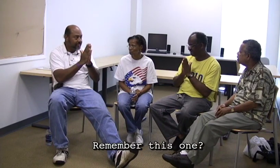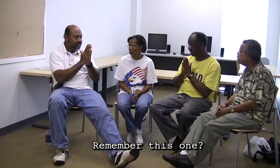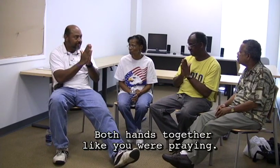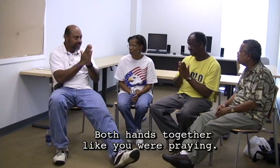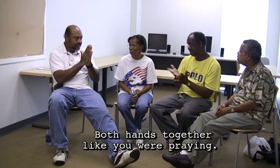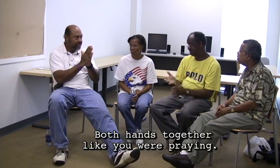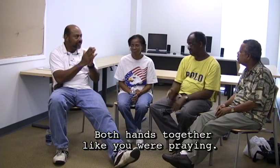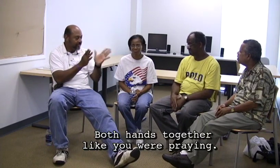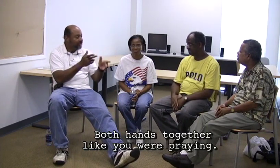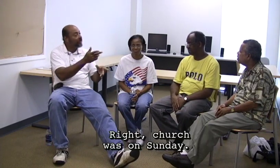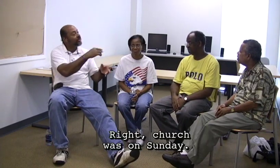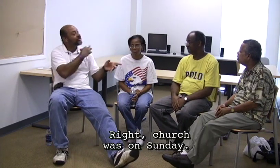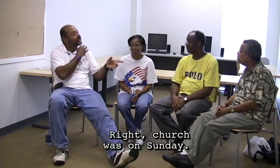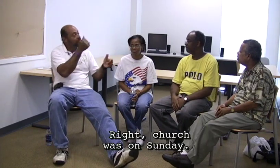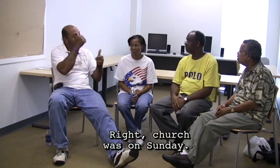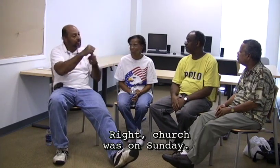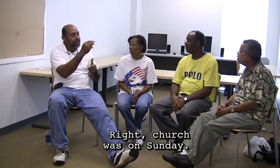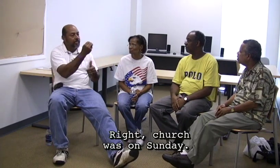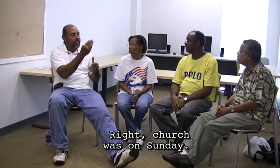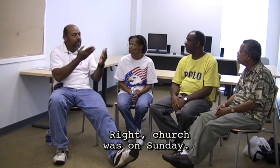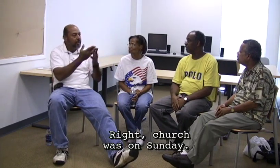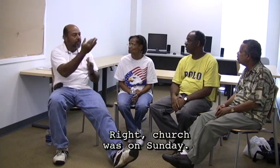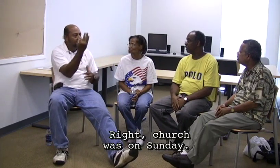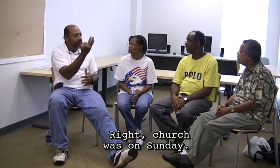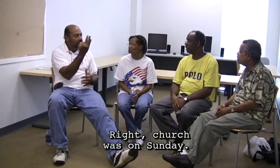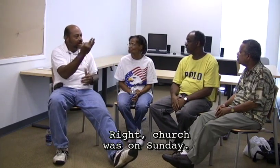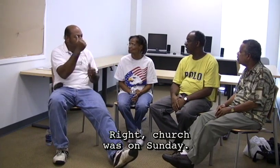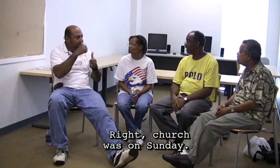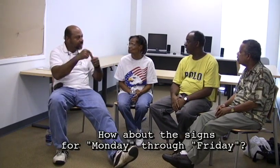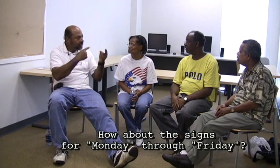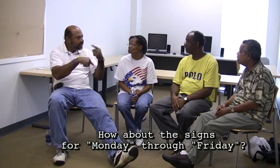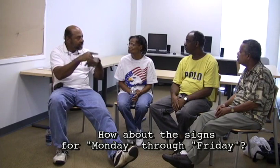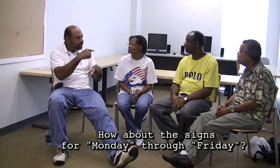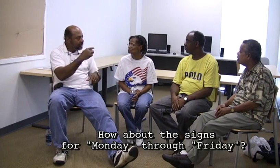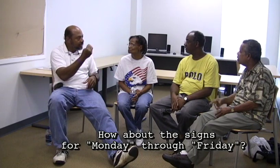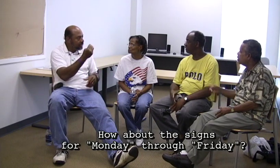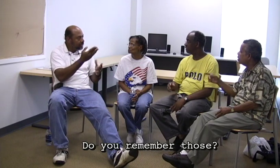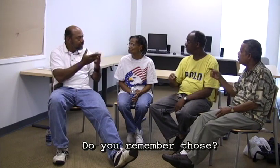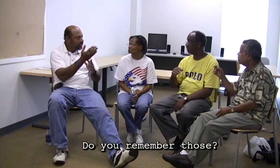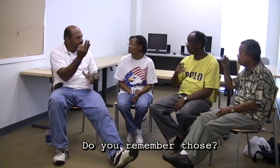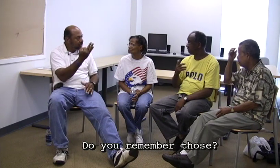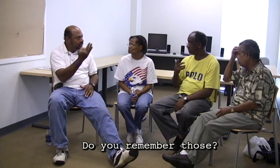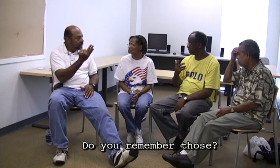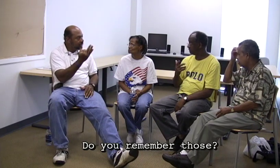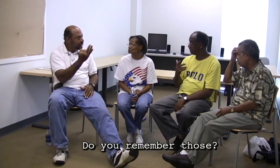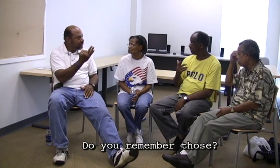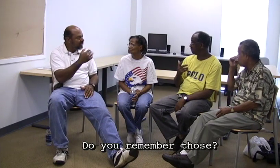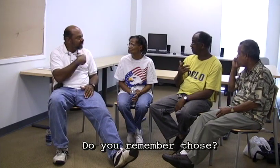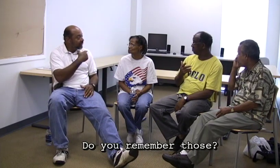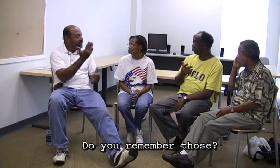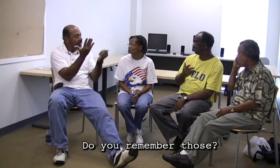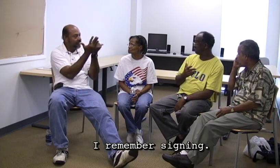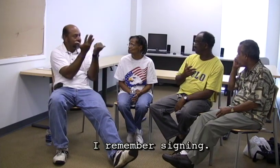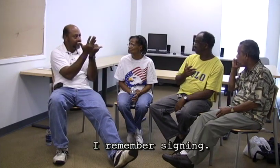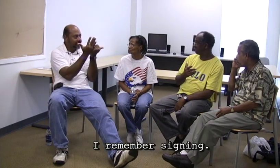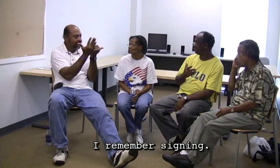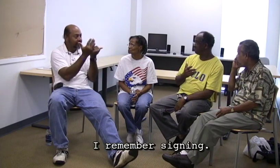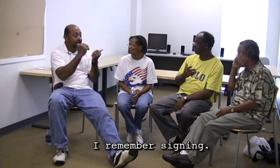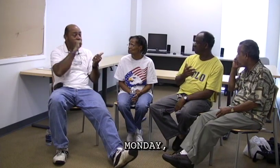like you were praying? Right, church was on Sunday. How about the signs for Monday through Friday? Do you remember those? I remember signing